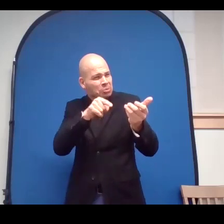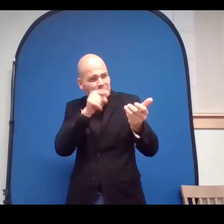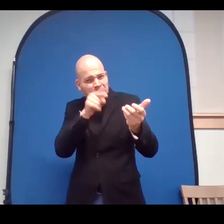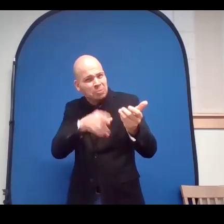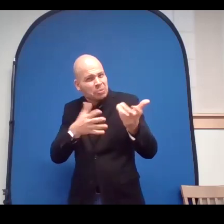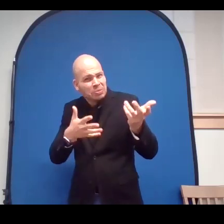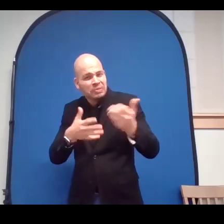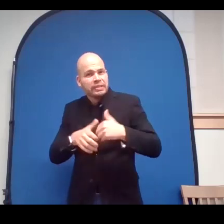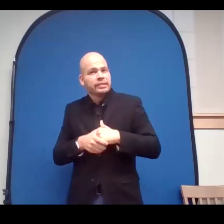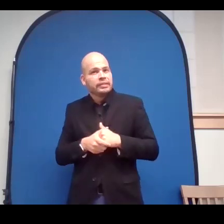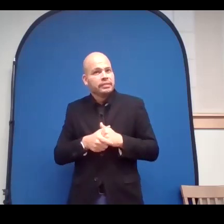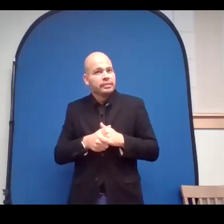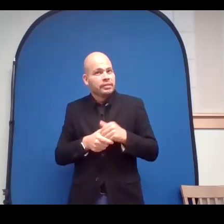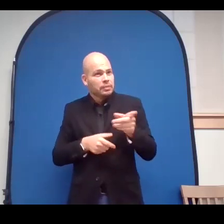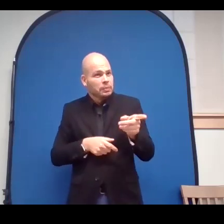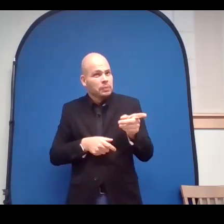professionals that you